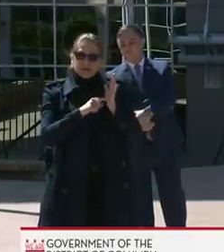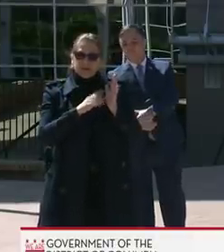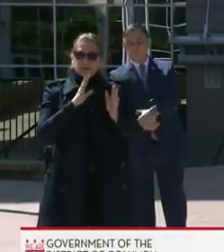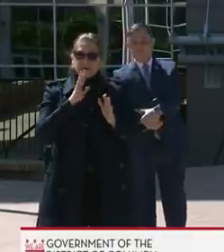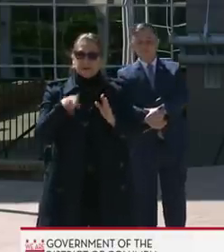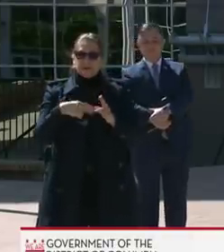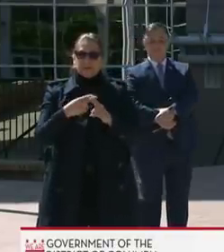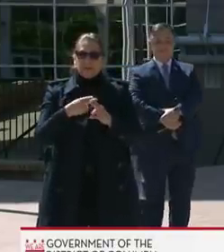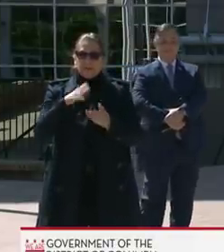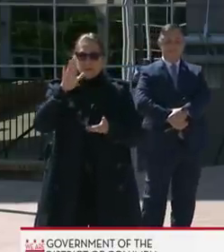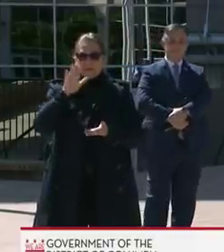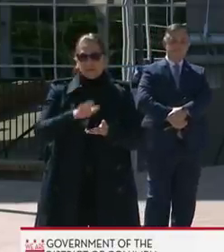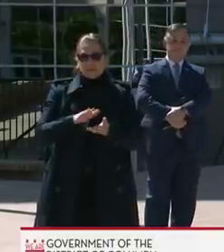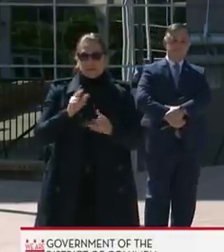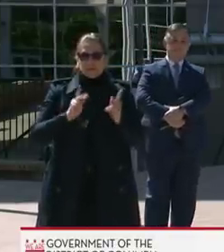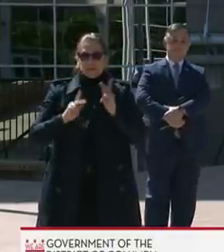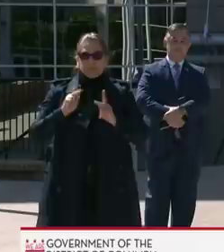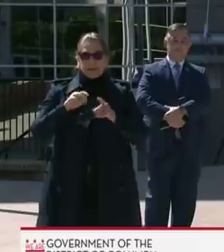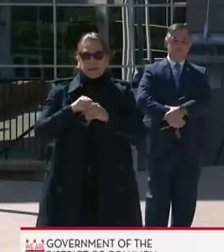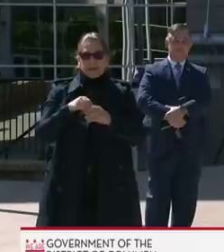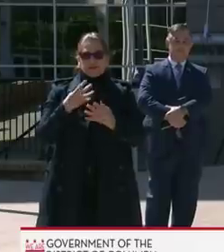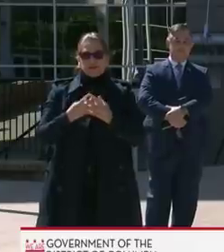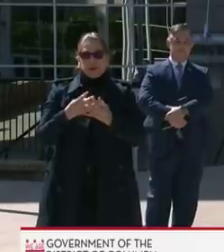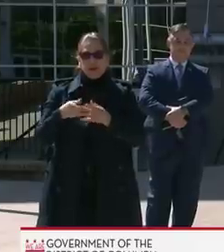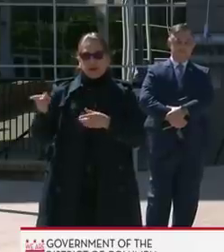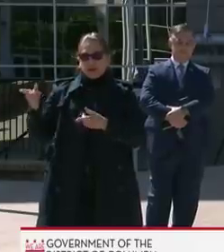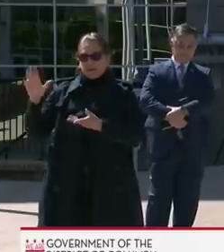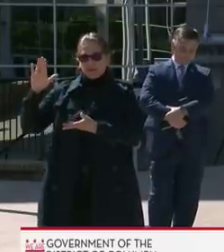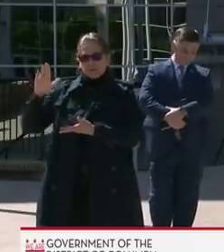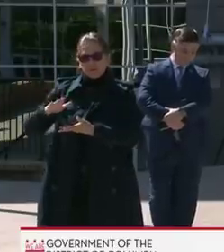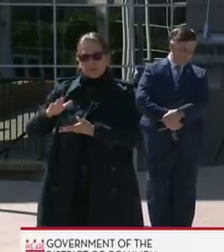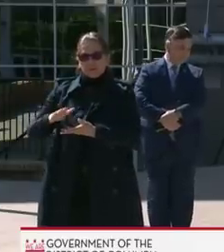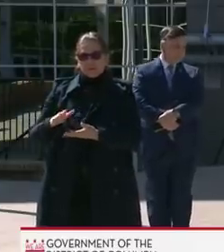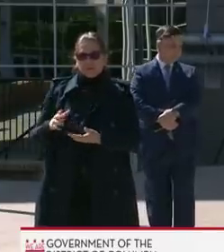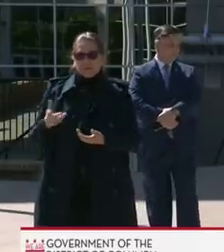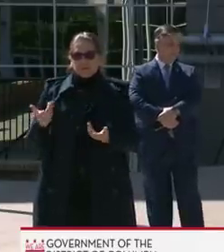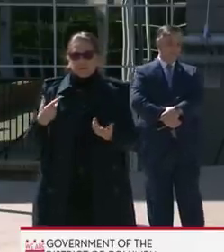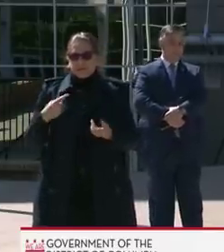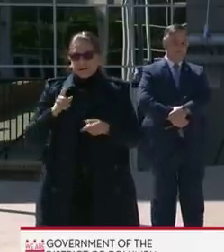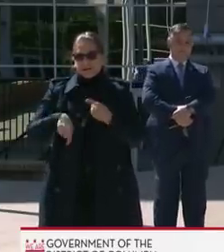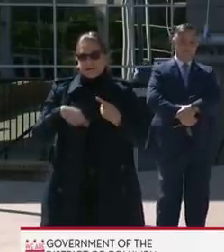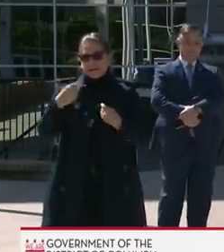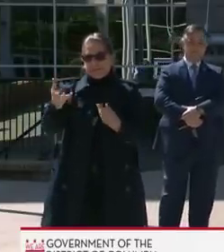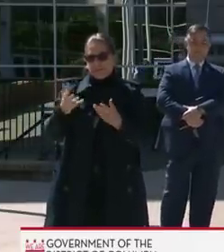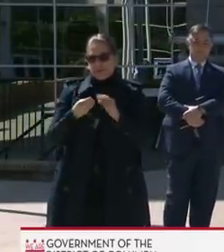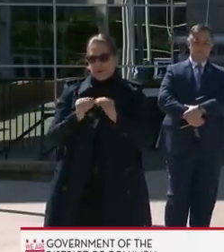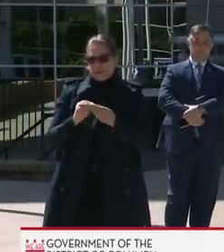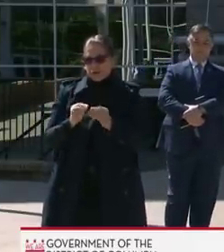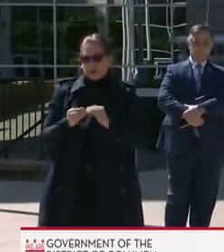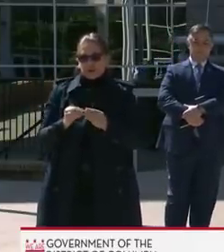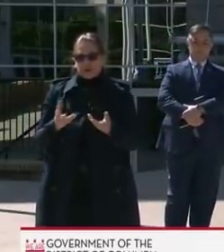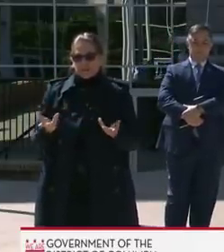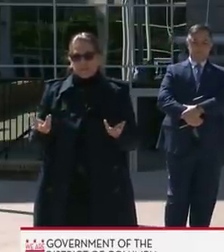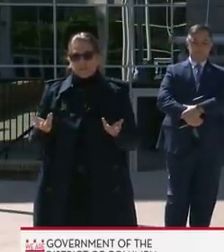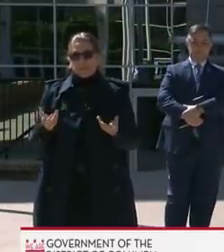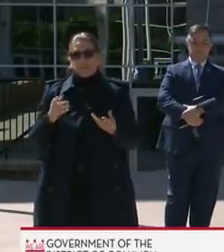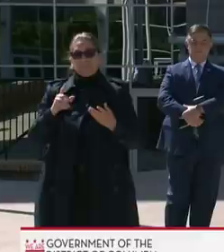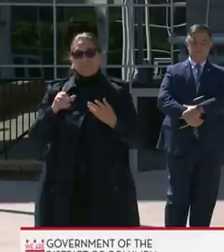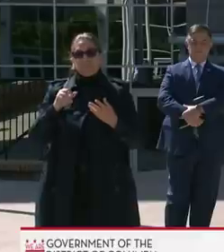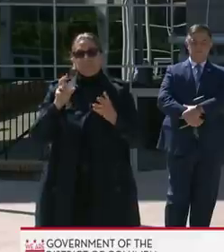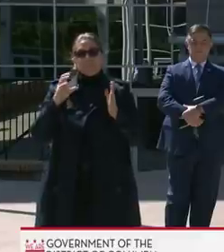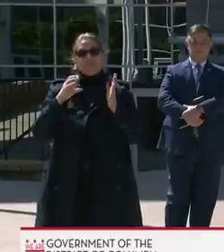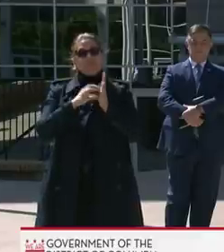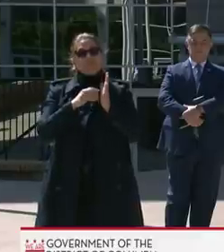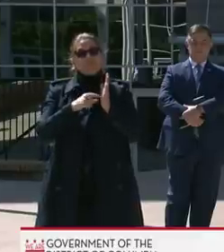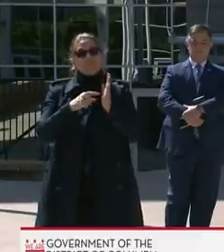for it to reduce? I'm not sure I can give you an estimate of how many people, but the good time credits, we've already expanded good